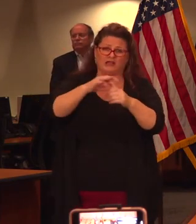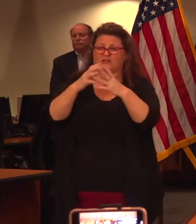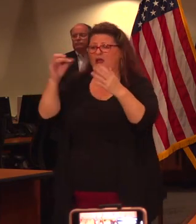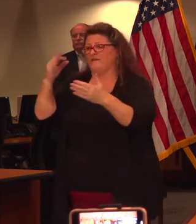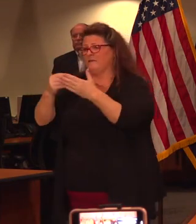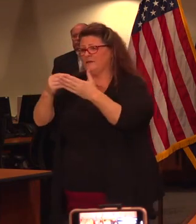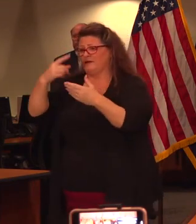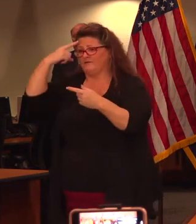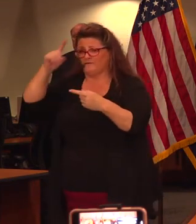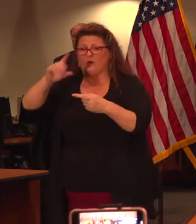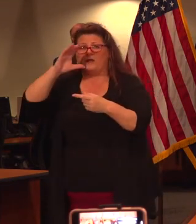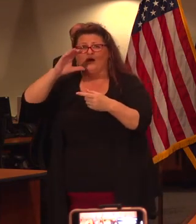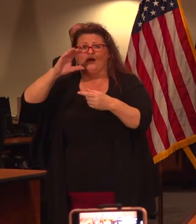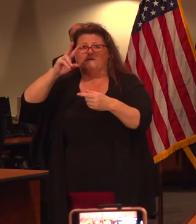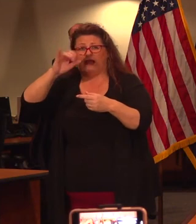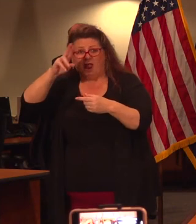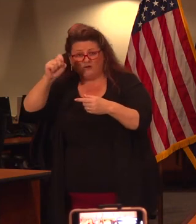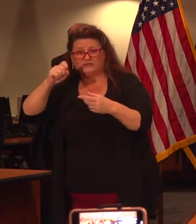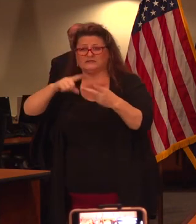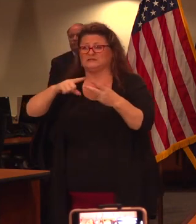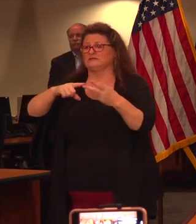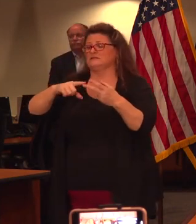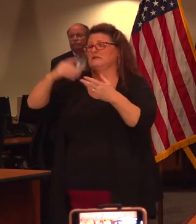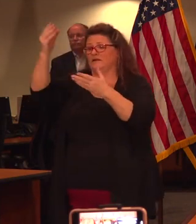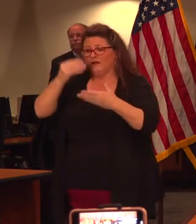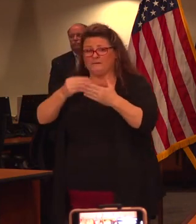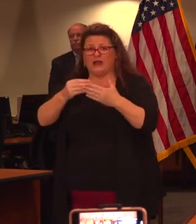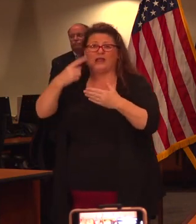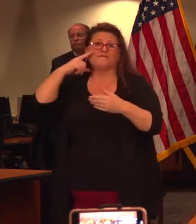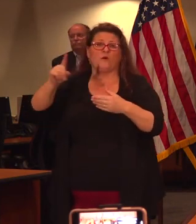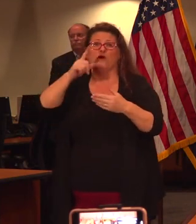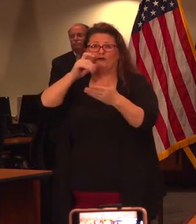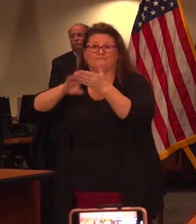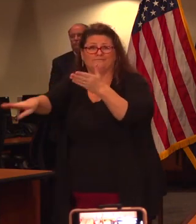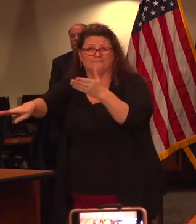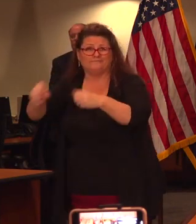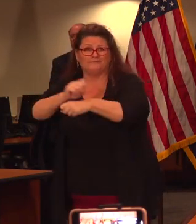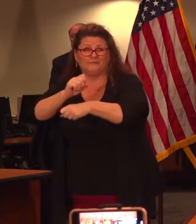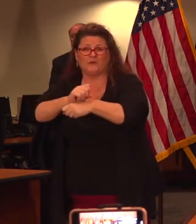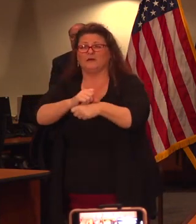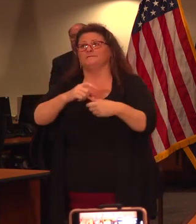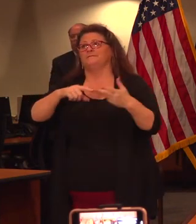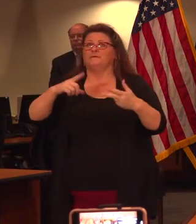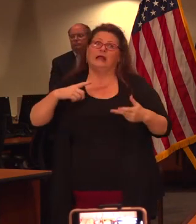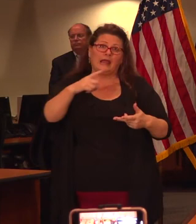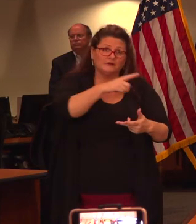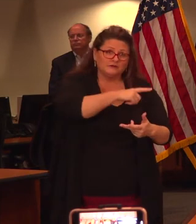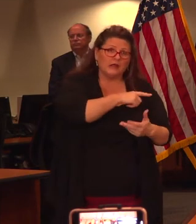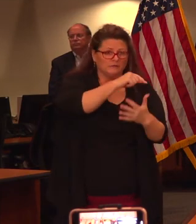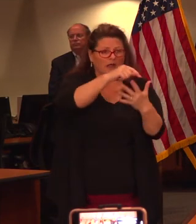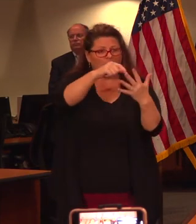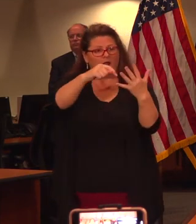colleges and universities that are looking to furlough employees. That's right. And but they need permission from the legislature.